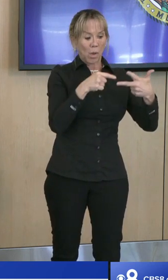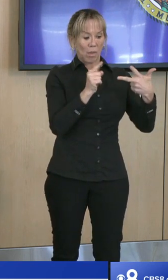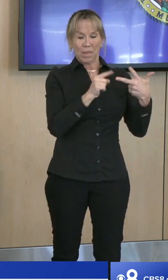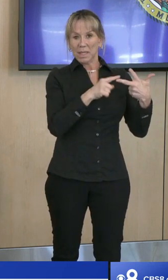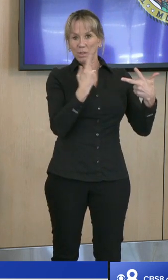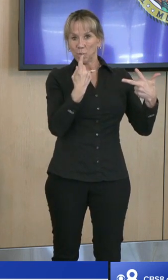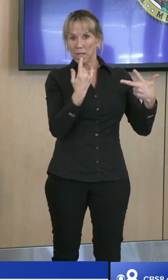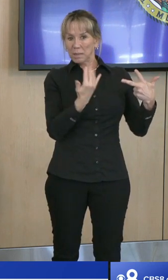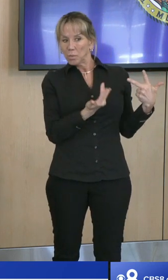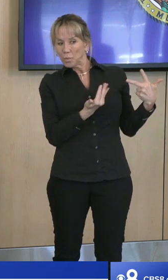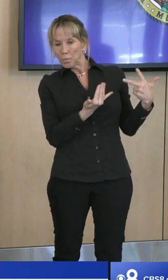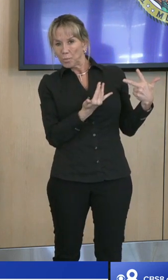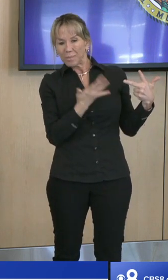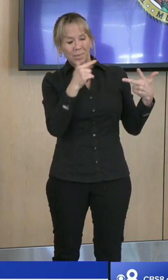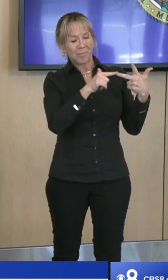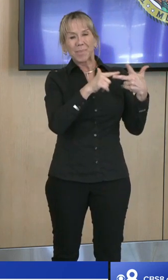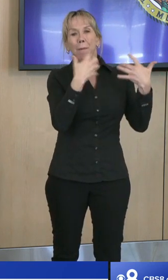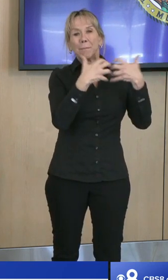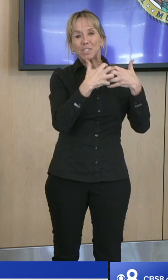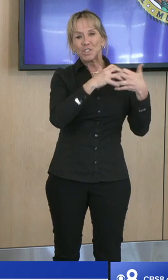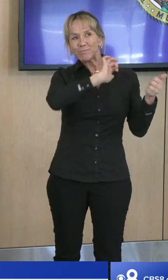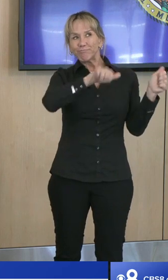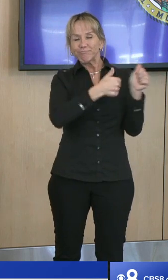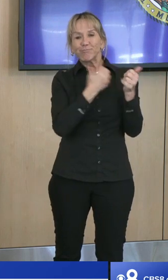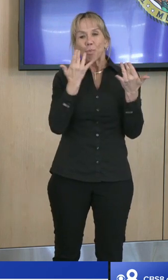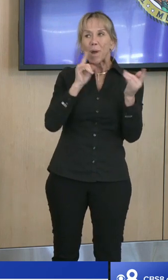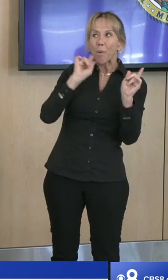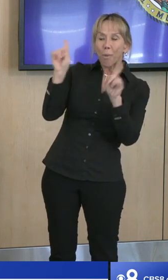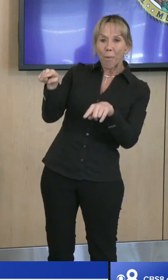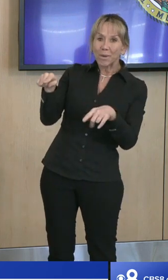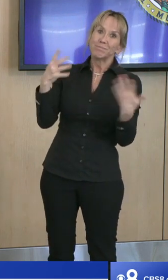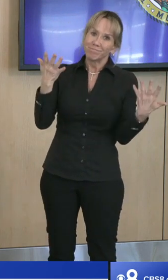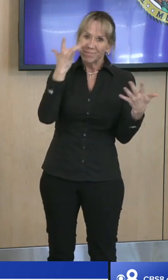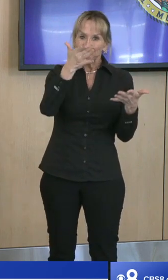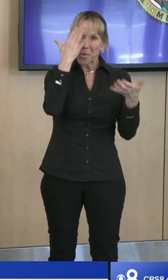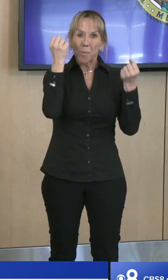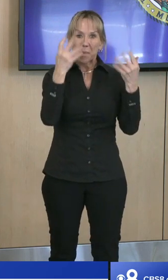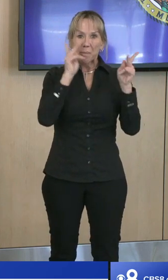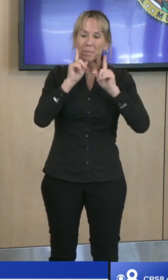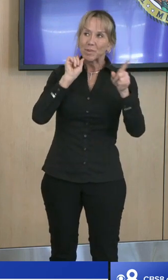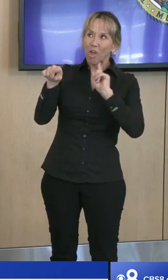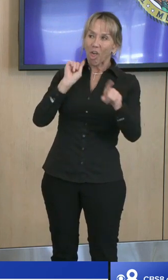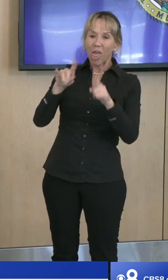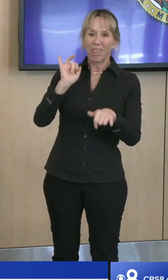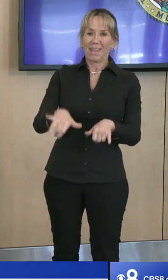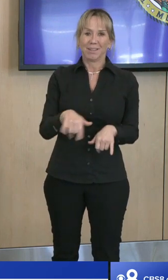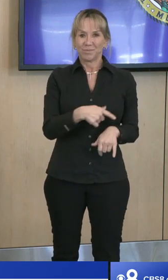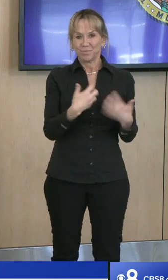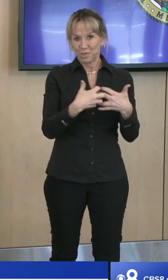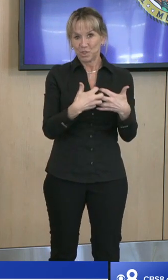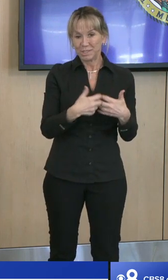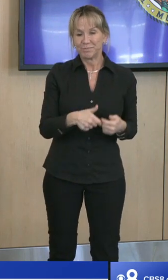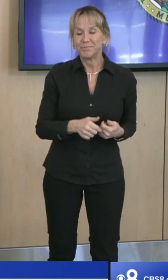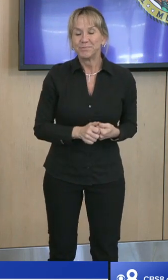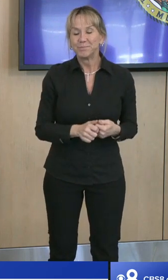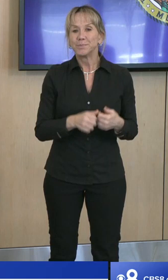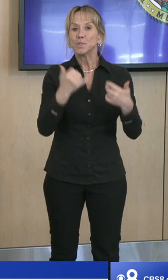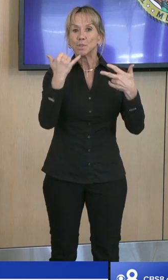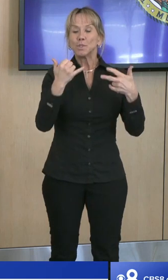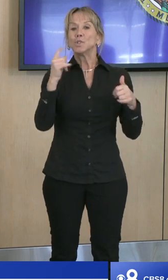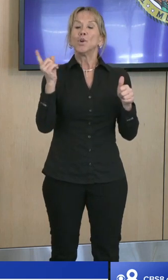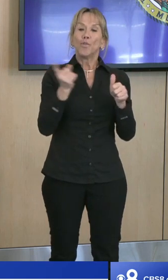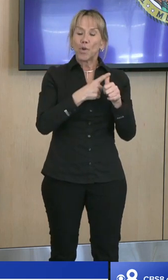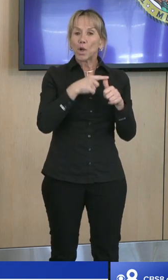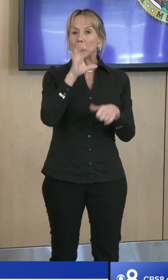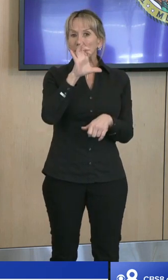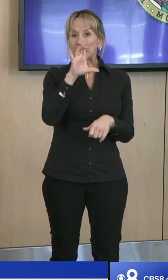pending. Because the machine is on back order because everyone else wants that same machine. So the first is the